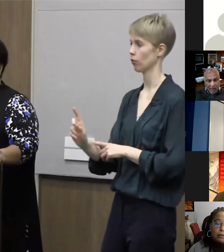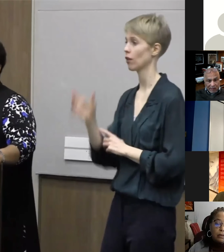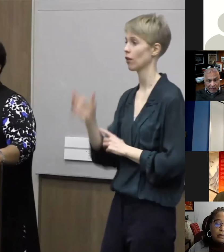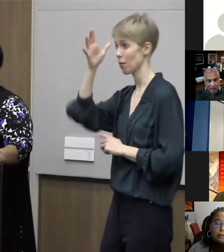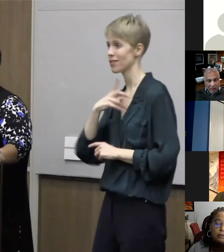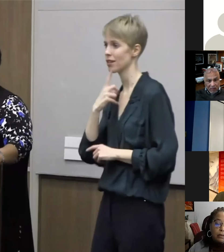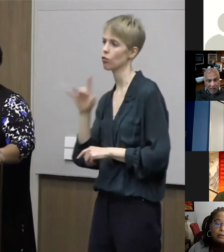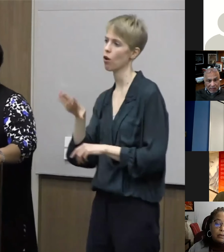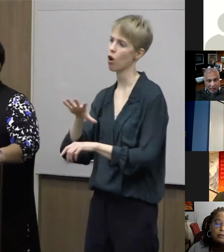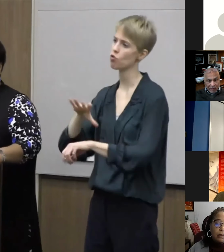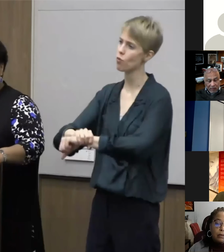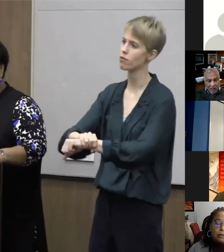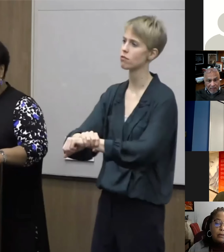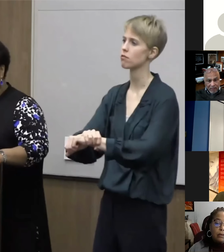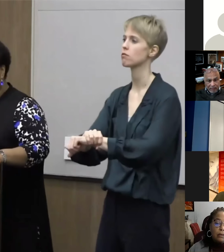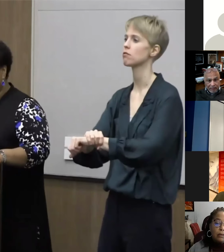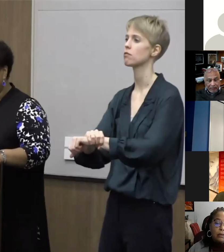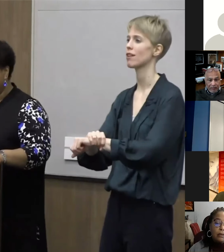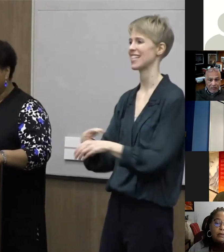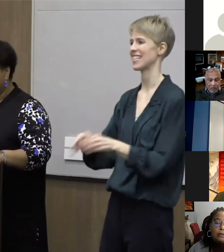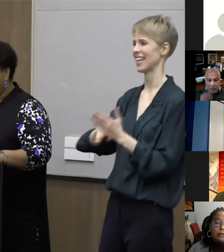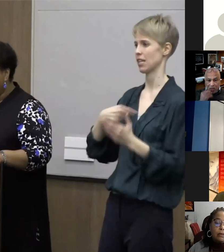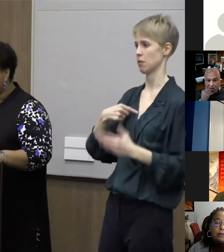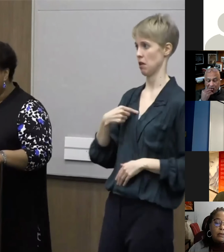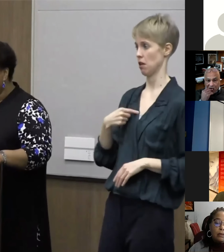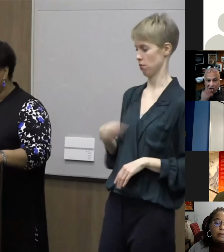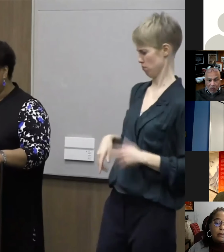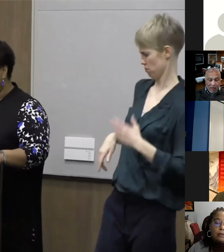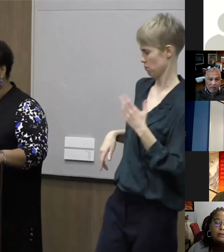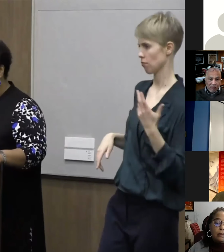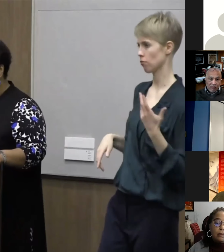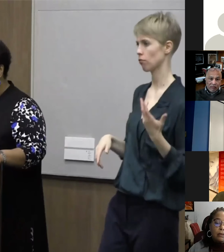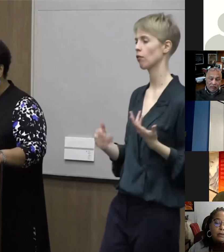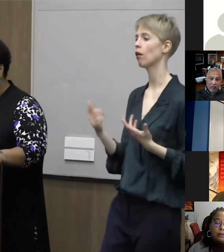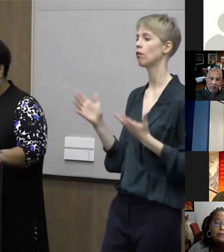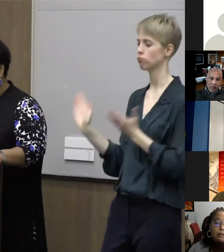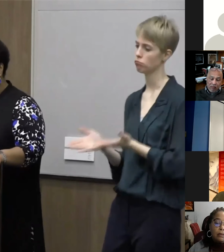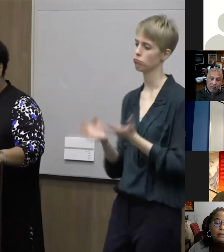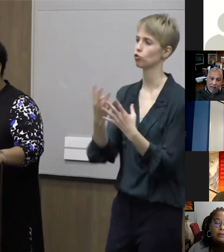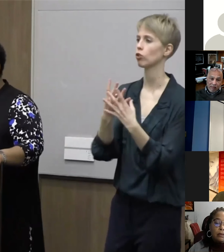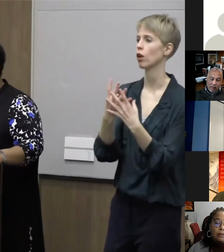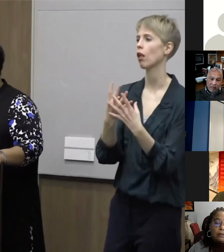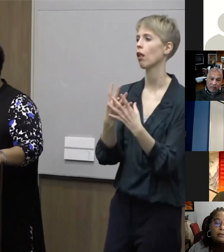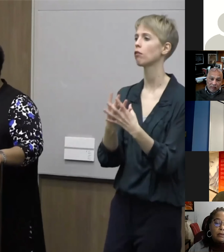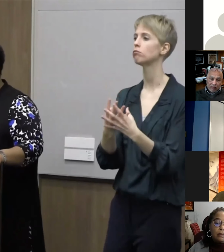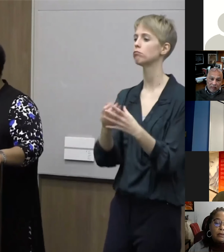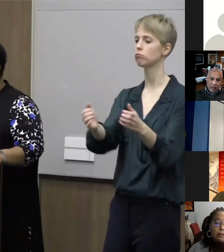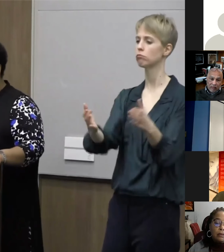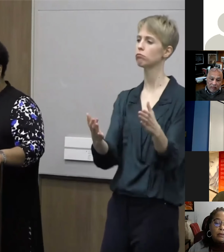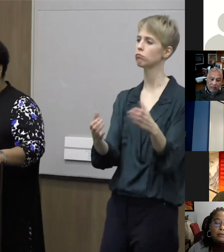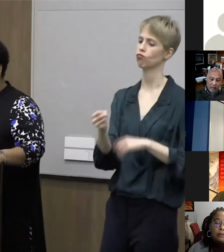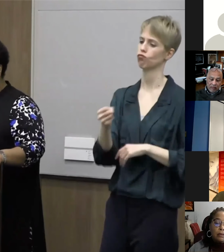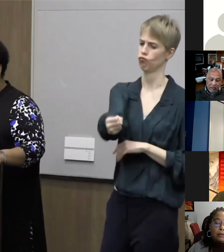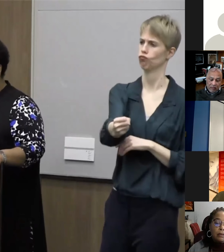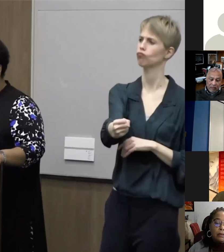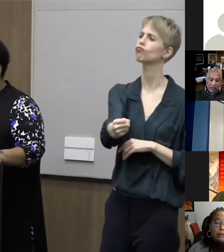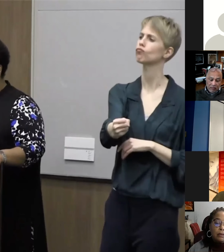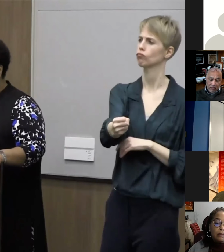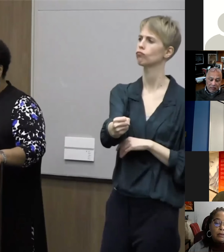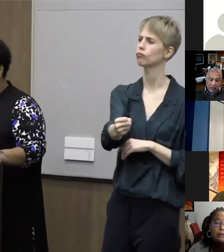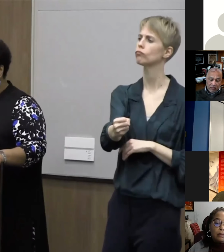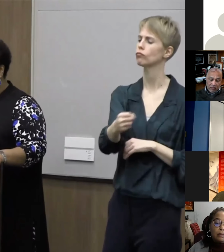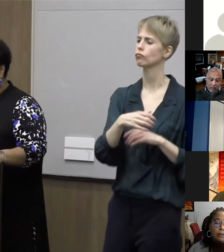I was under arrest, and he kicked me. I was carried to the county jail and put in a booking room. They had left some of the people in the booking